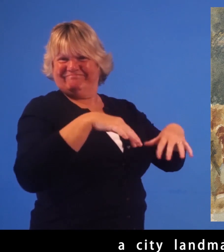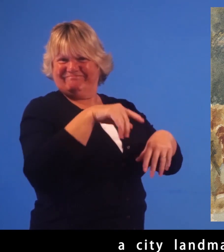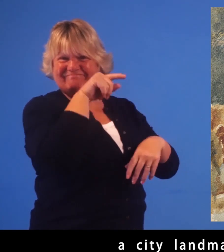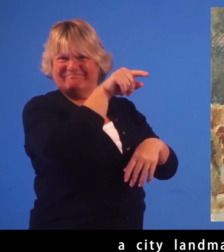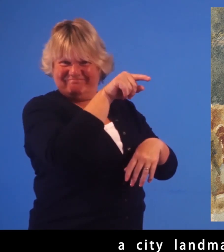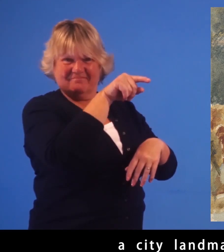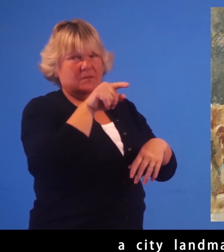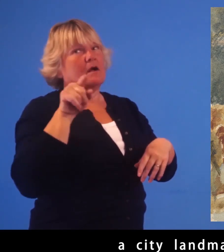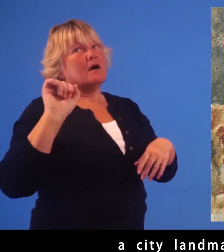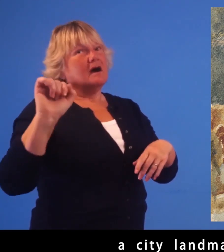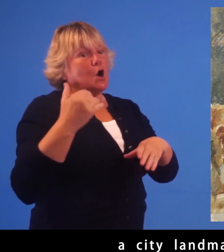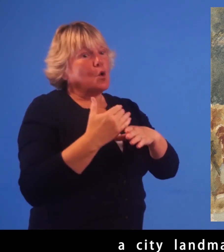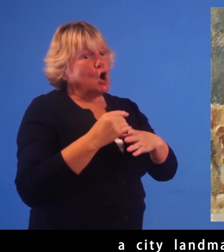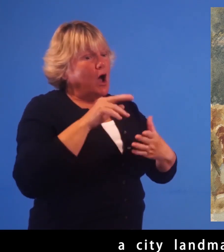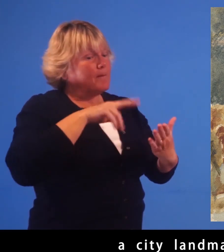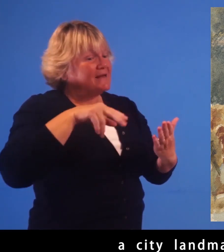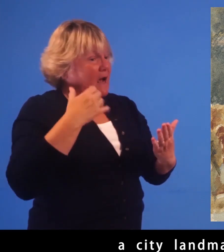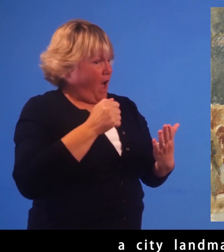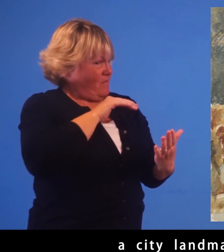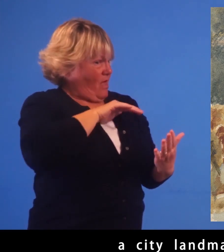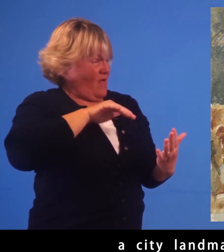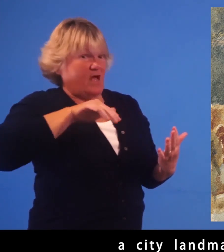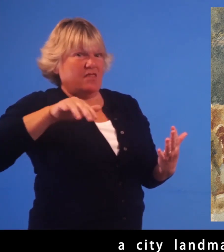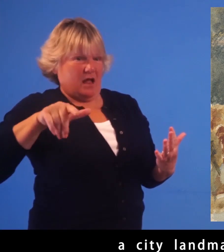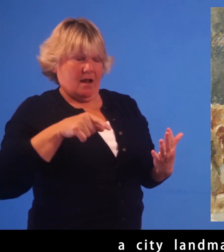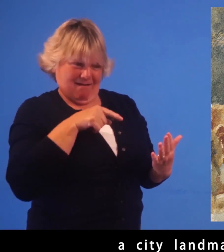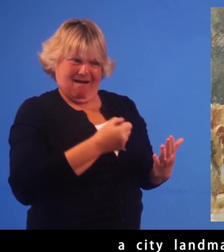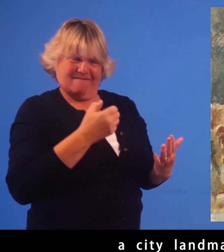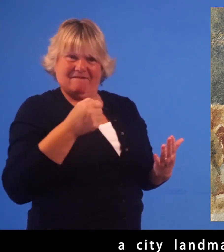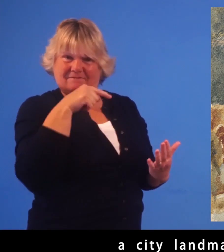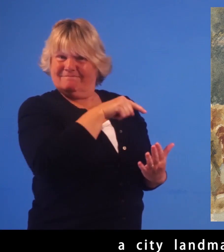a city landmark that became increasingly prominent in the artist's work.